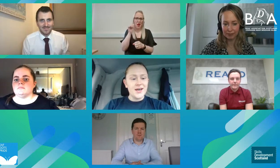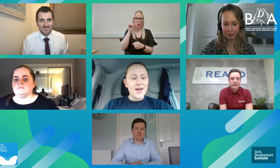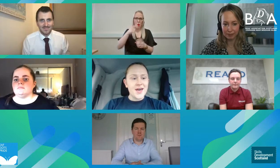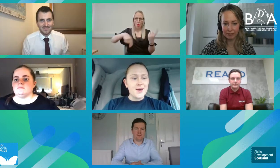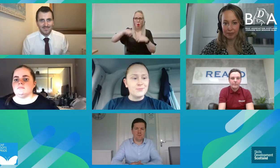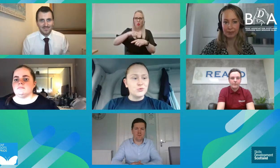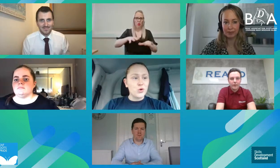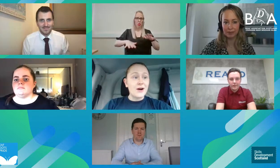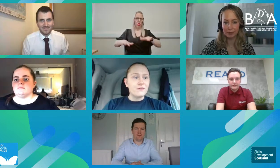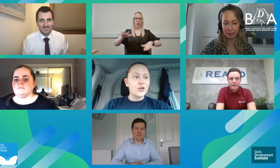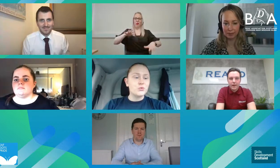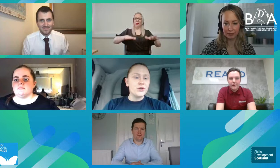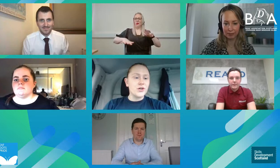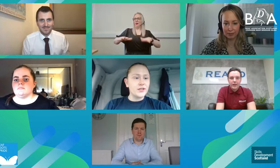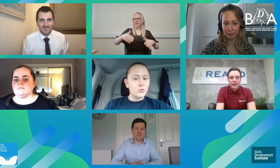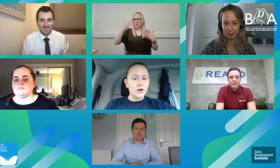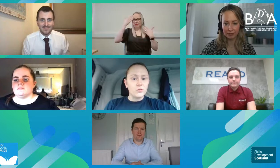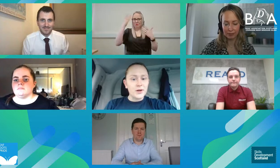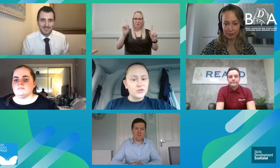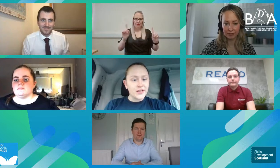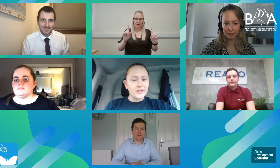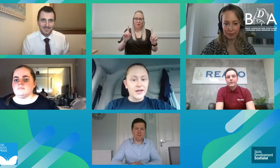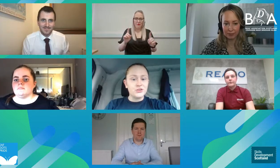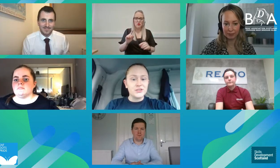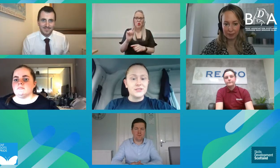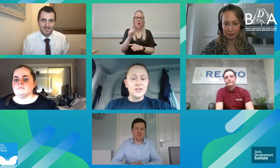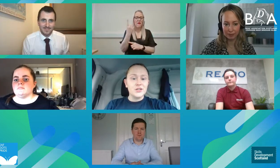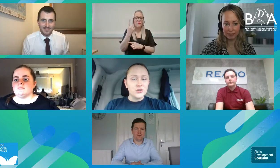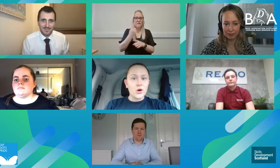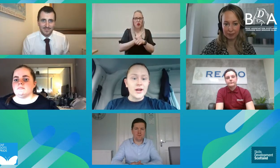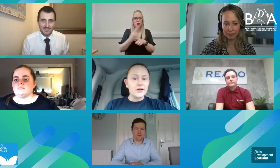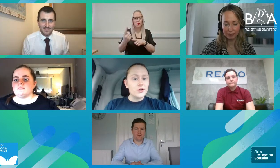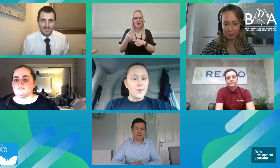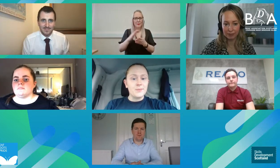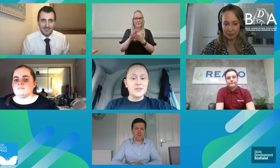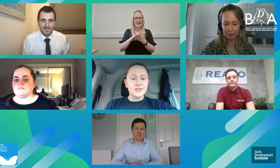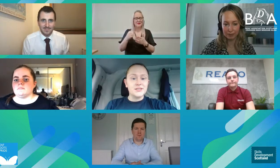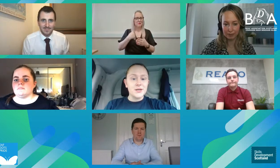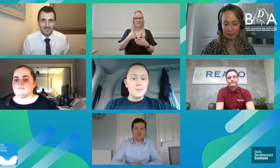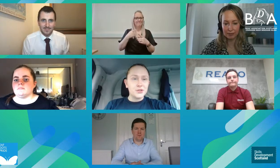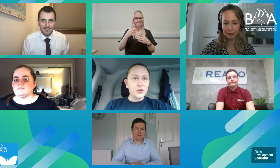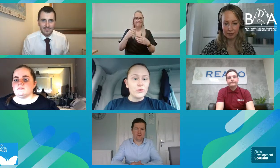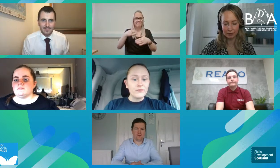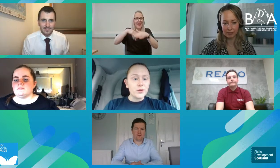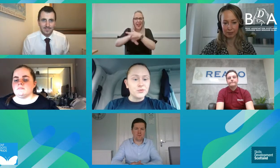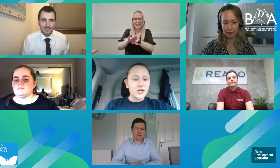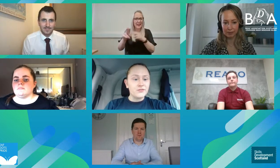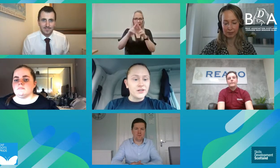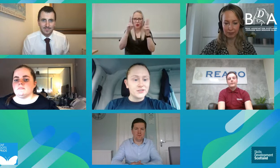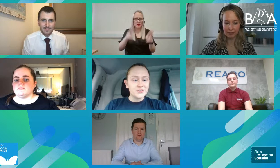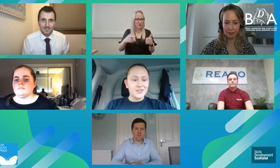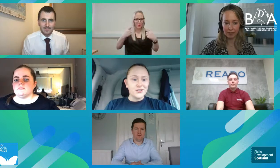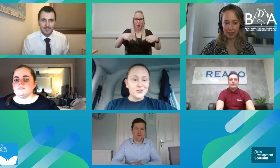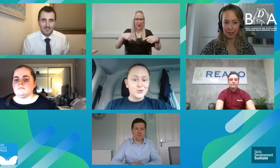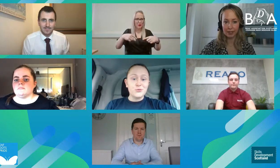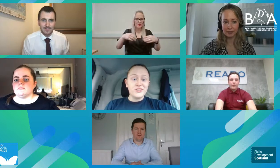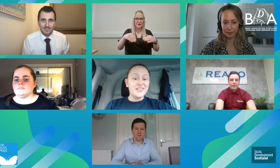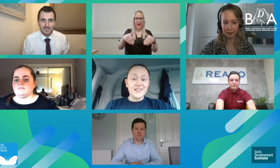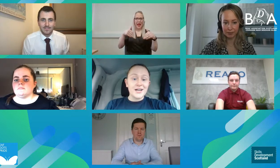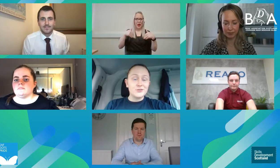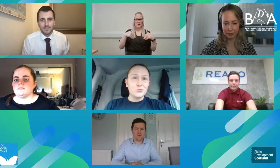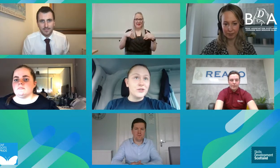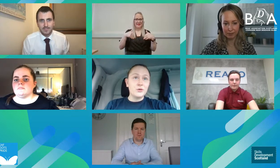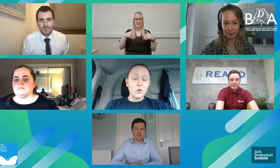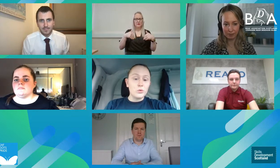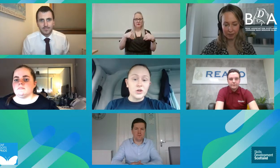everybody. So at first we tried to work from outside the houses, not enter on the premises, but still give them service. So we